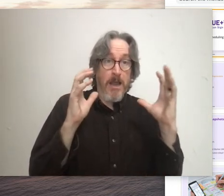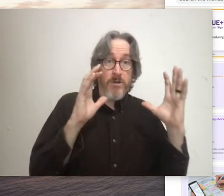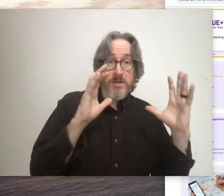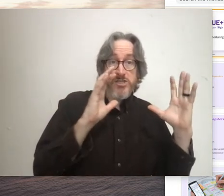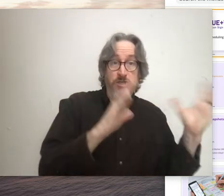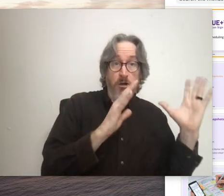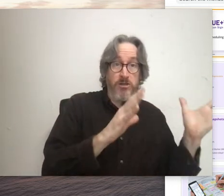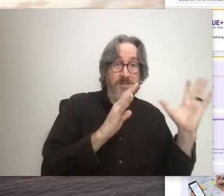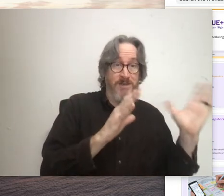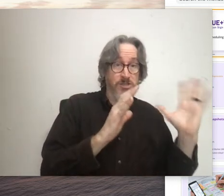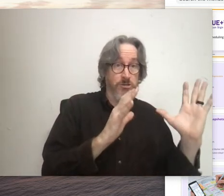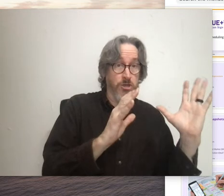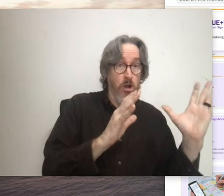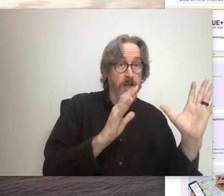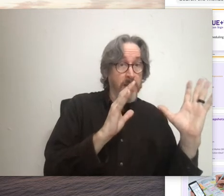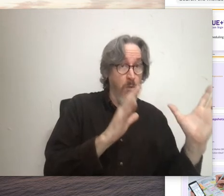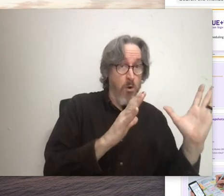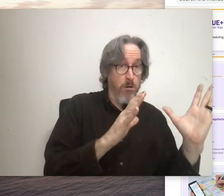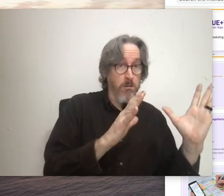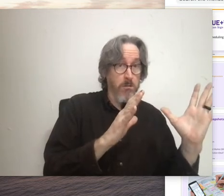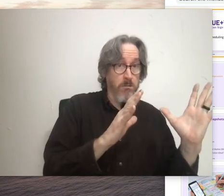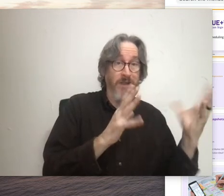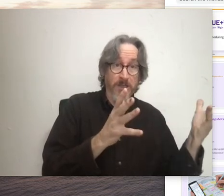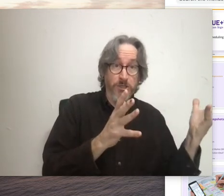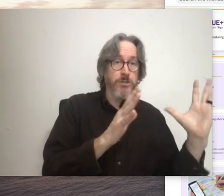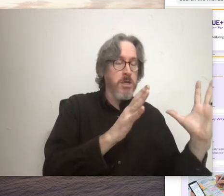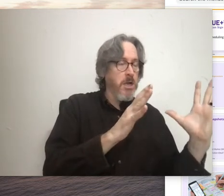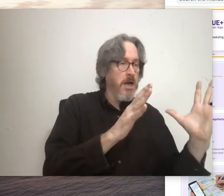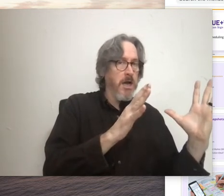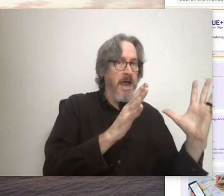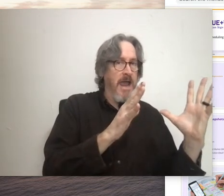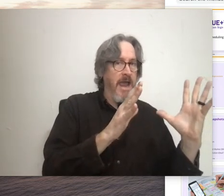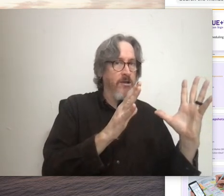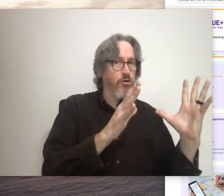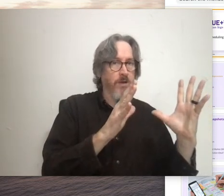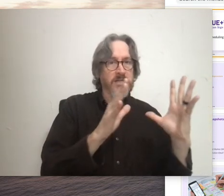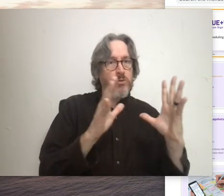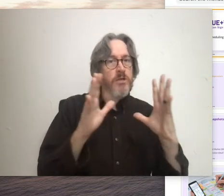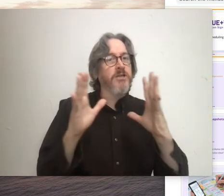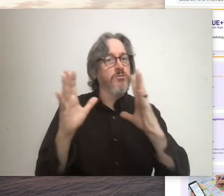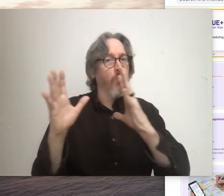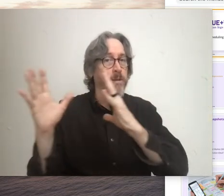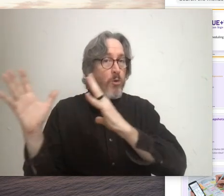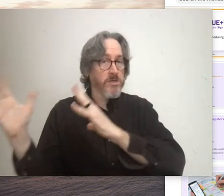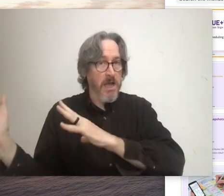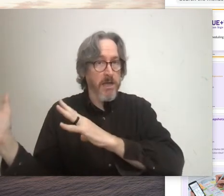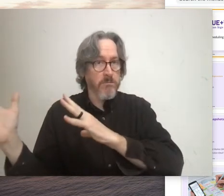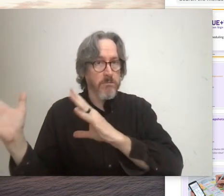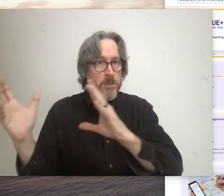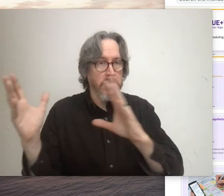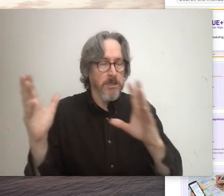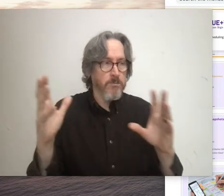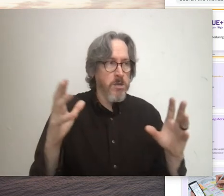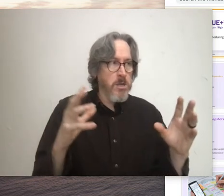I am going to start the semester talking more English, and gradually work into more and more sign.